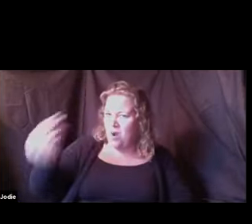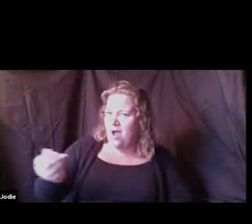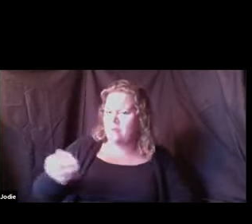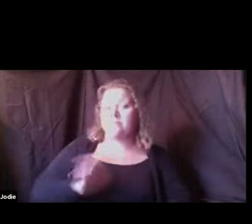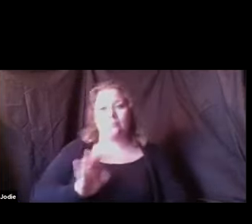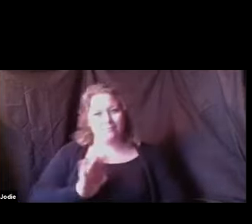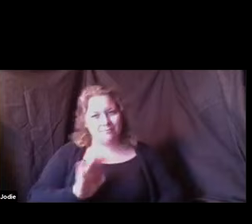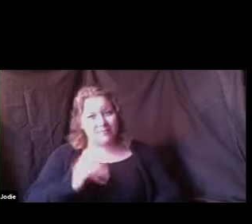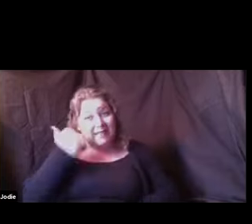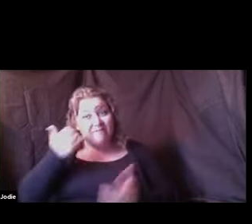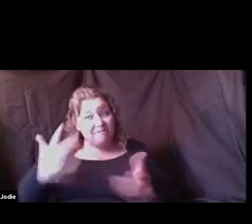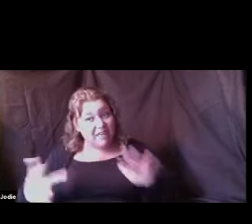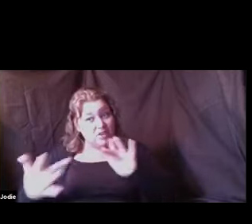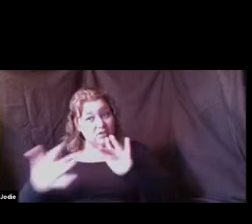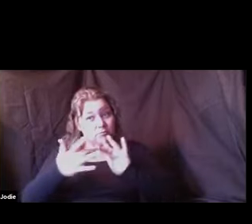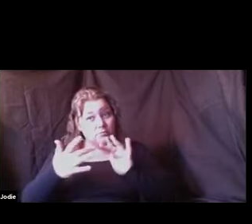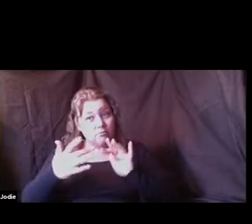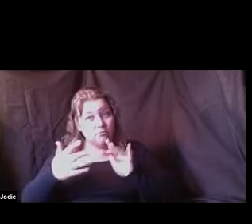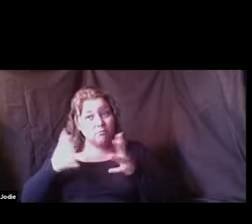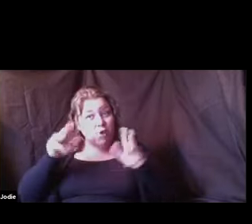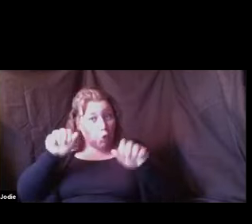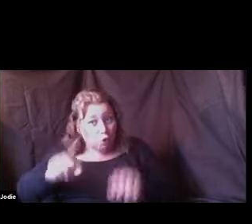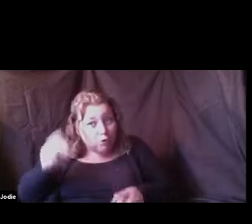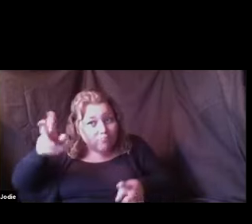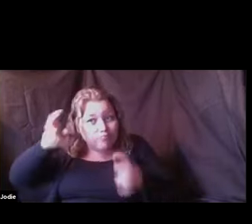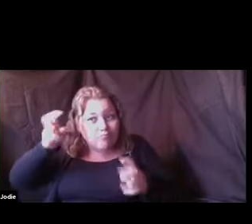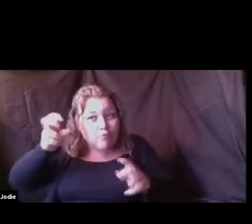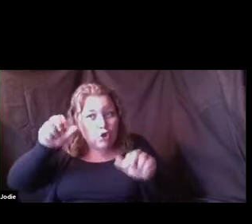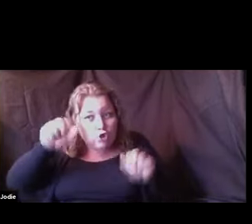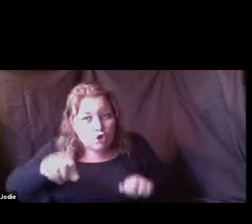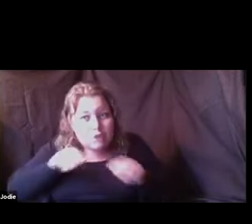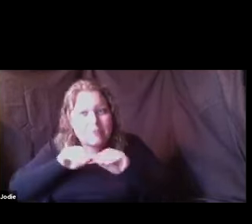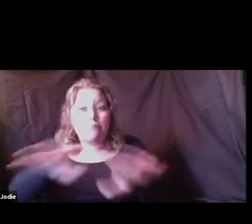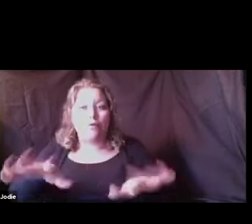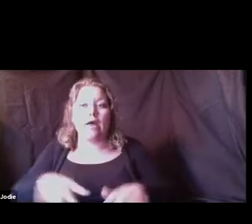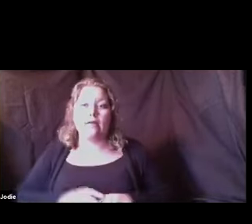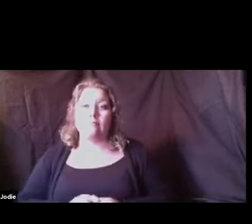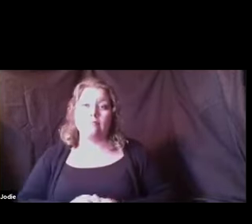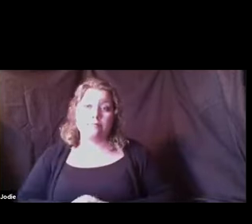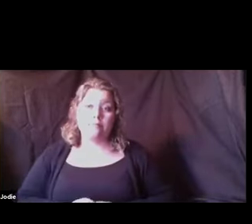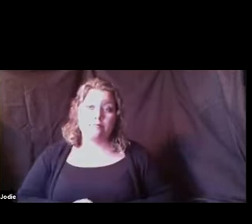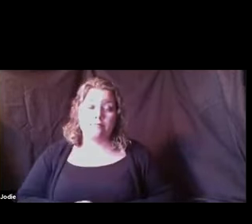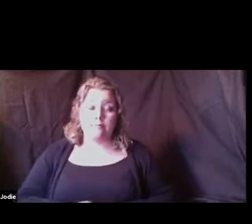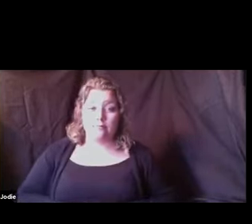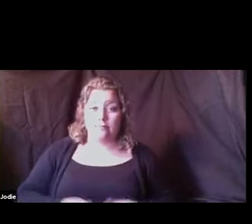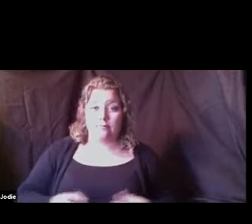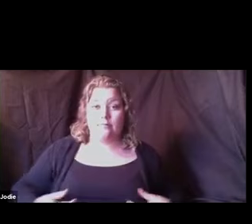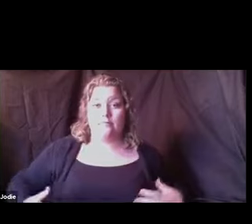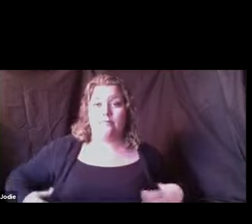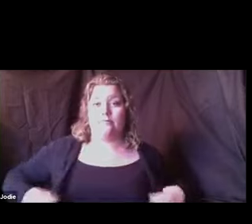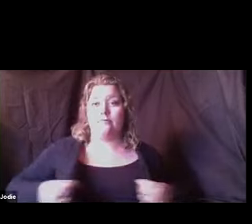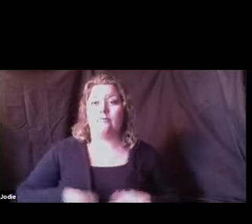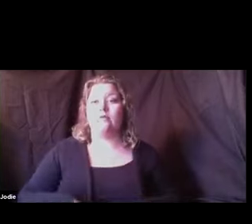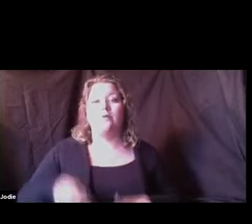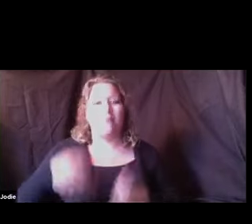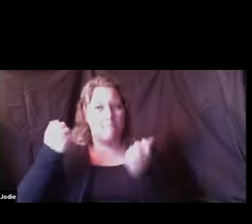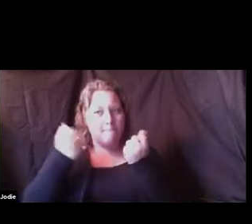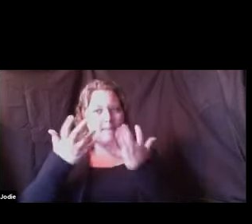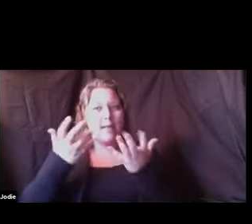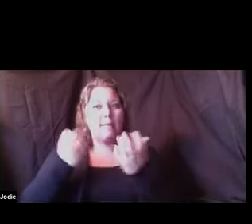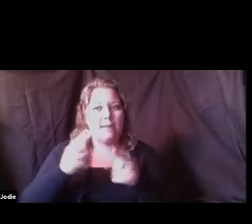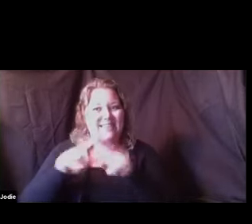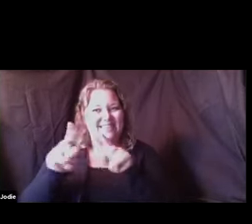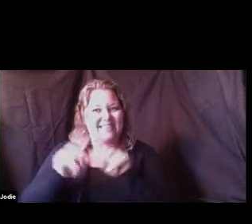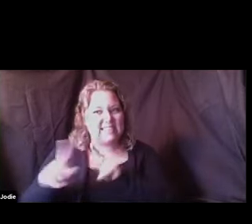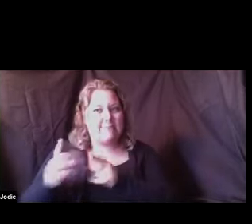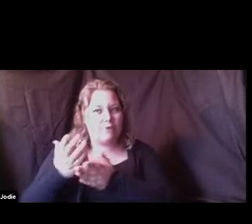sure they don't become symptomatic, because they could be spreading the virus. So there are a lot of layers to this,